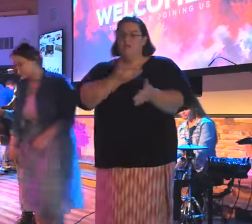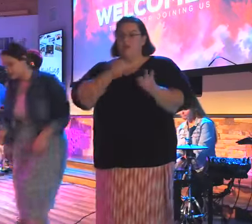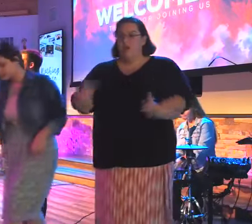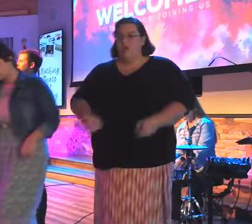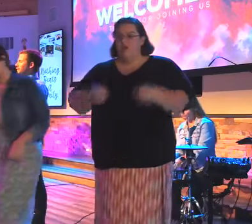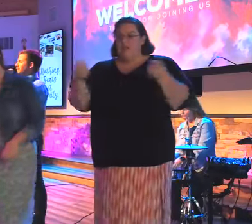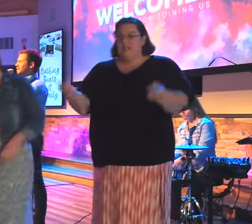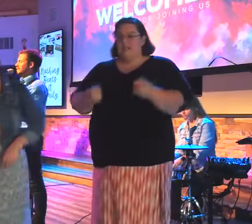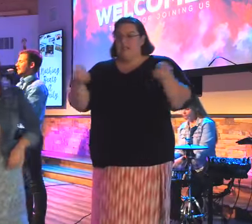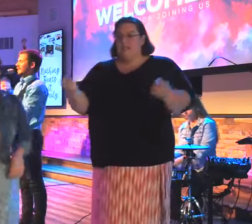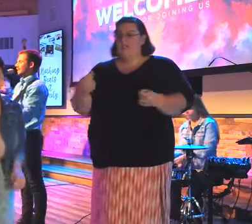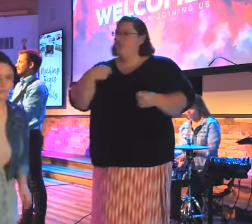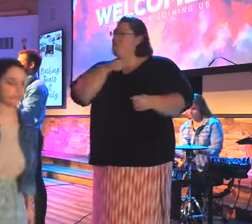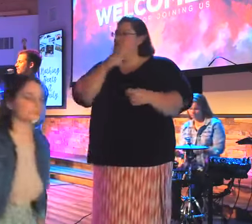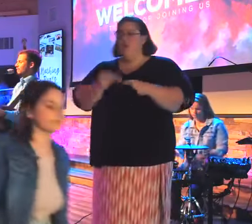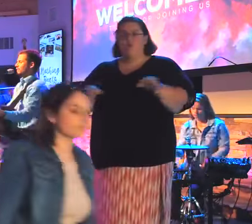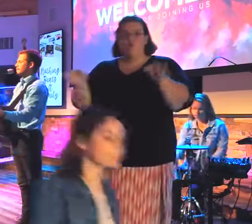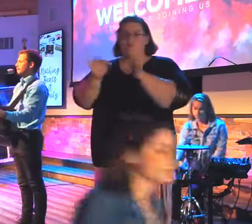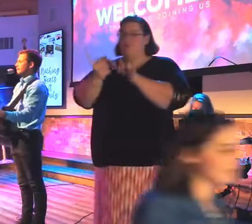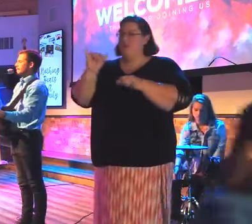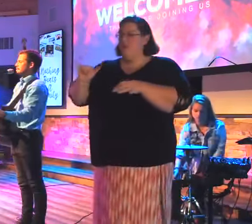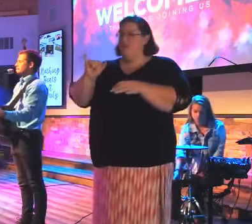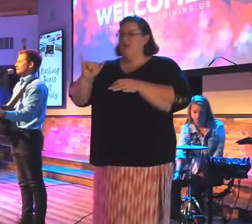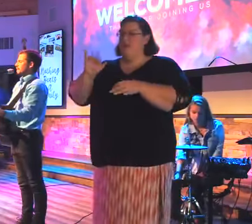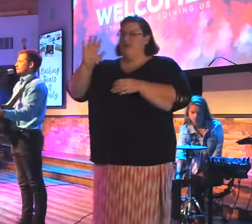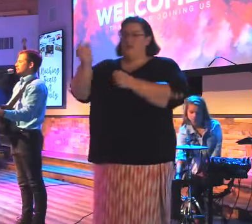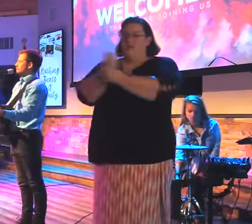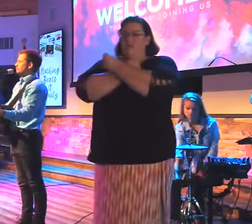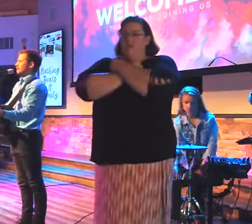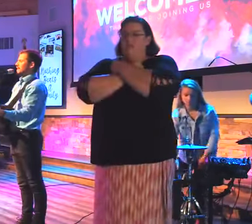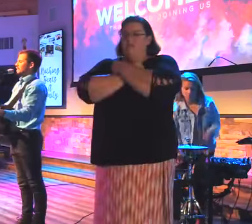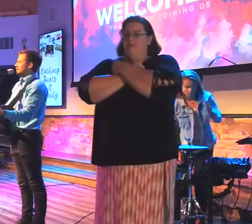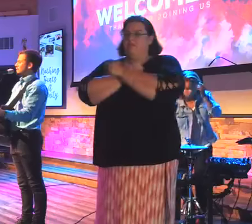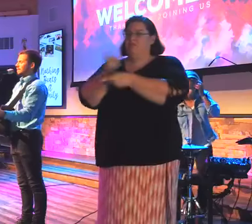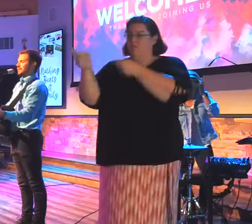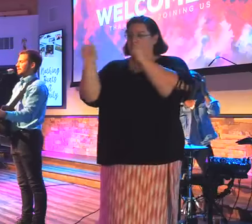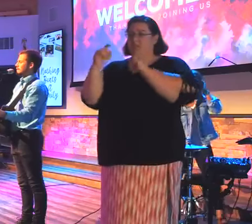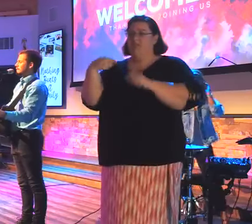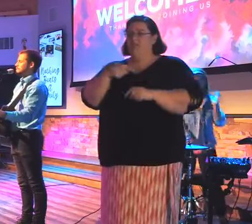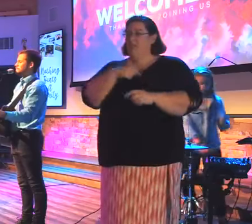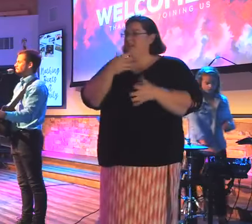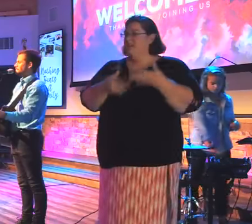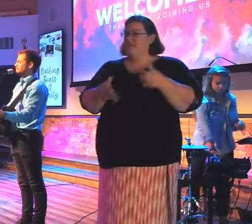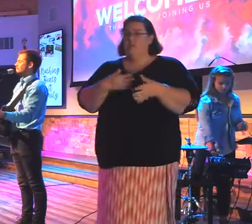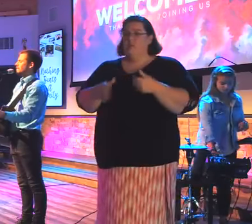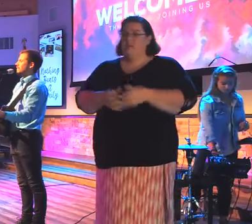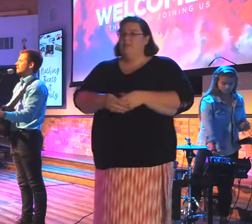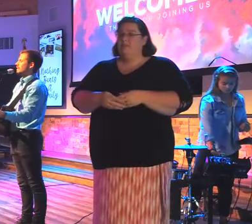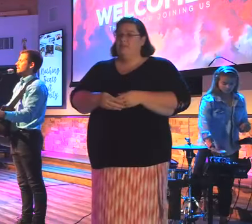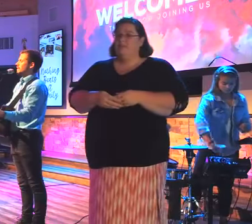Amen. God, we're not worthy of that kind of love. Yes, Lord. But you've given to us anyways. Yes.